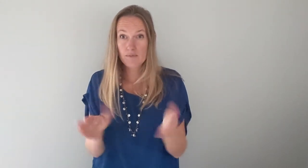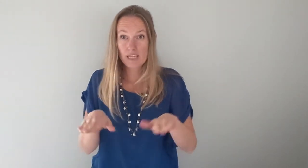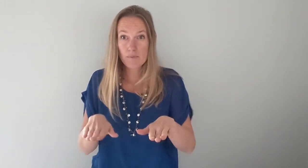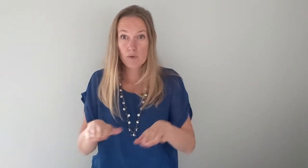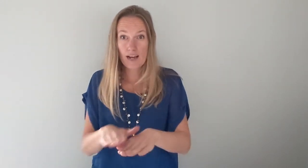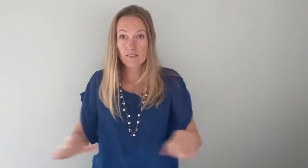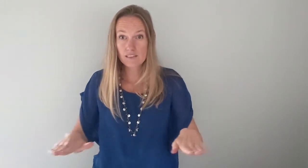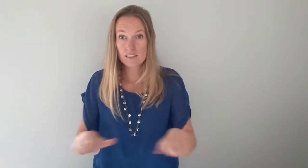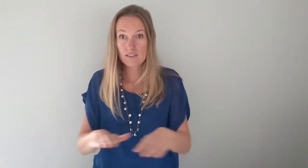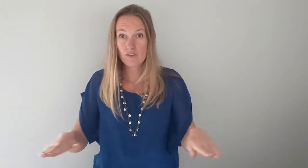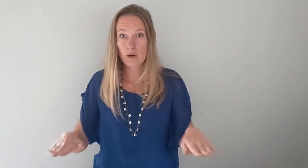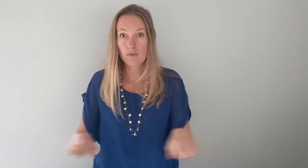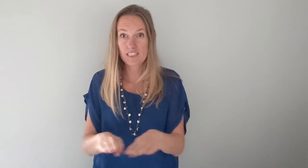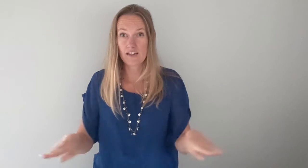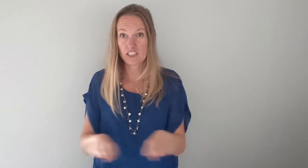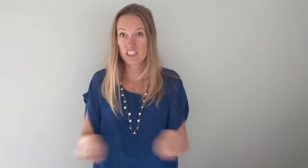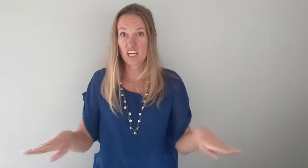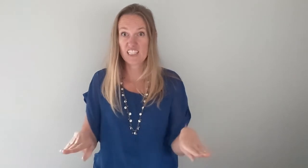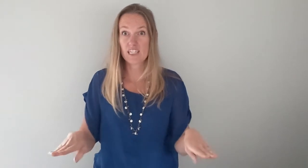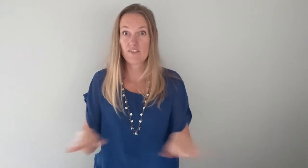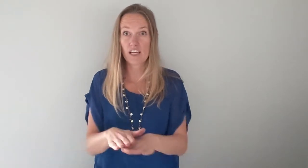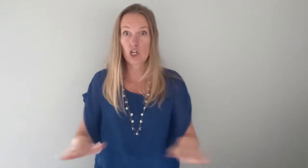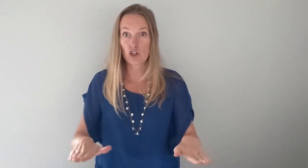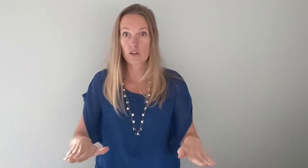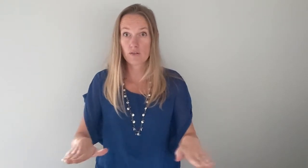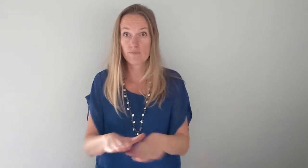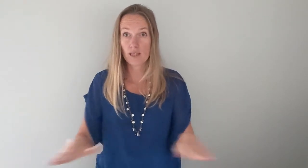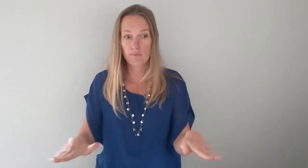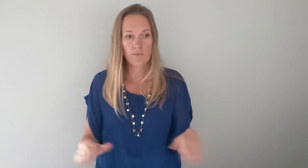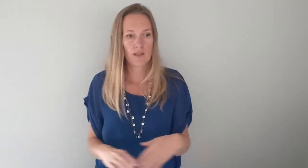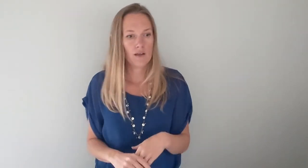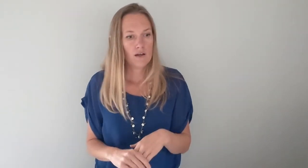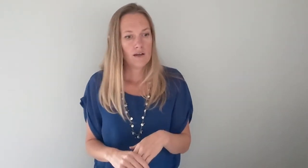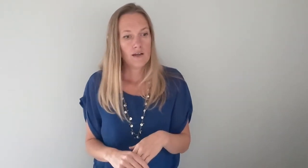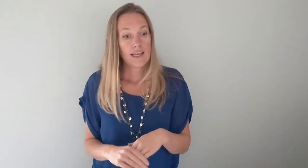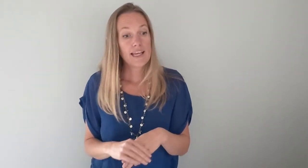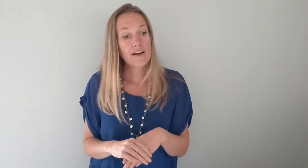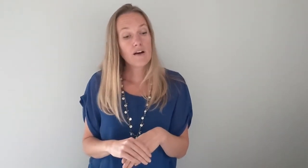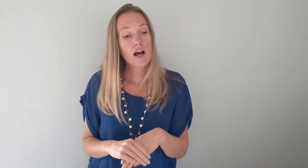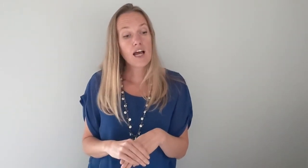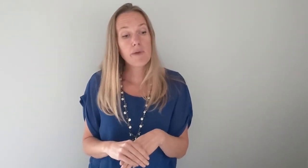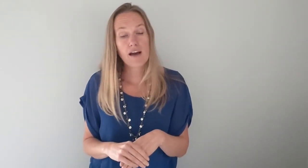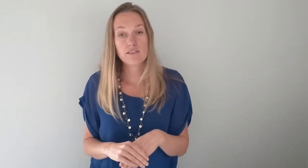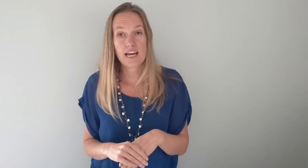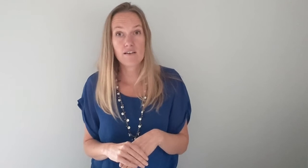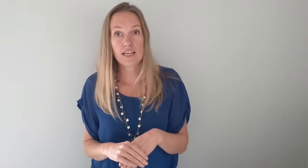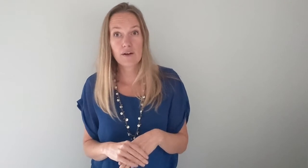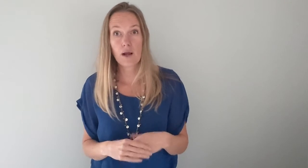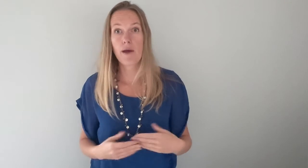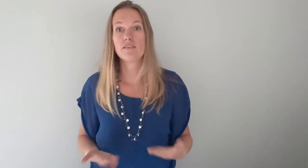up, ground, you have your palms down. You're just kind of signifying earth, okay? Here I bow down, here I bow down.